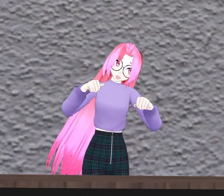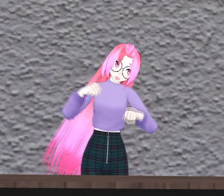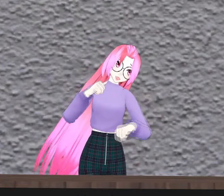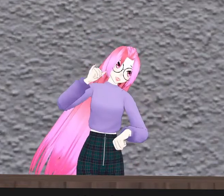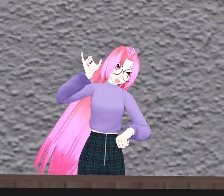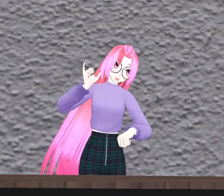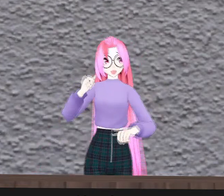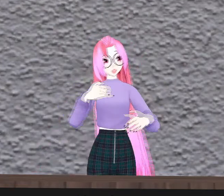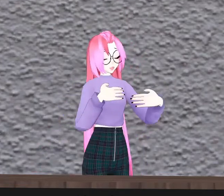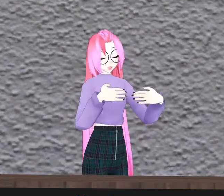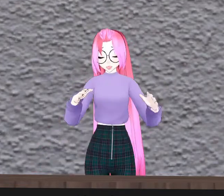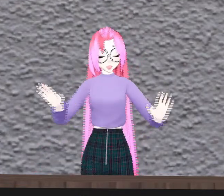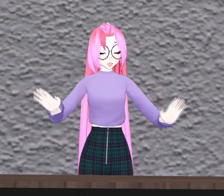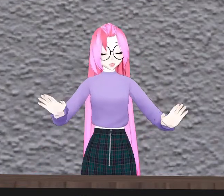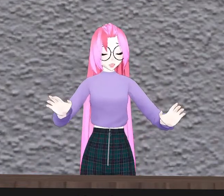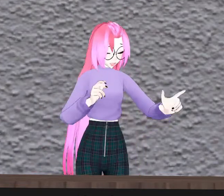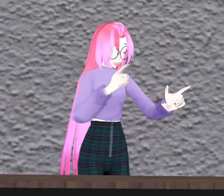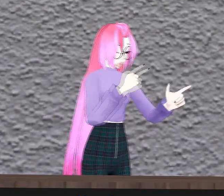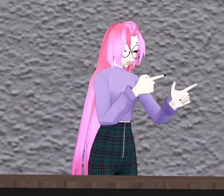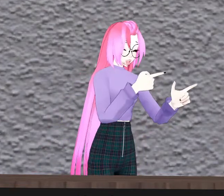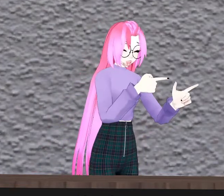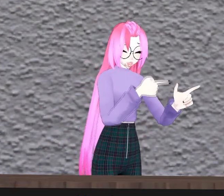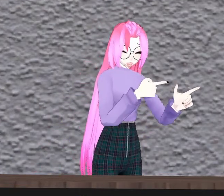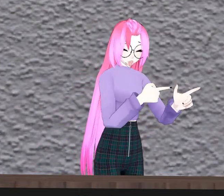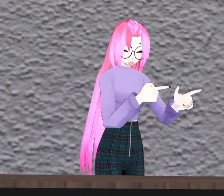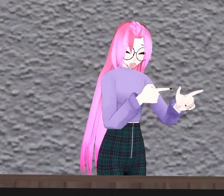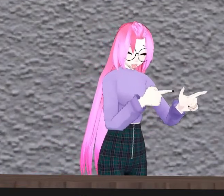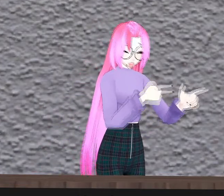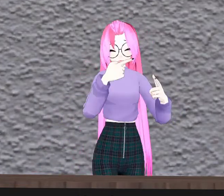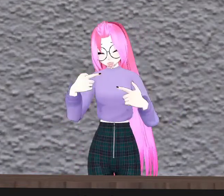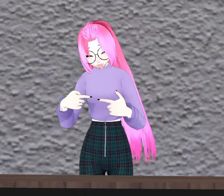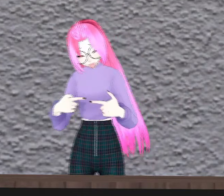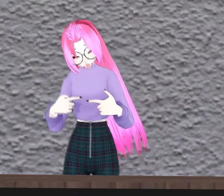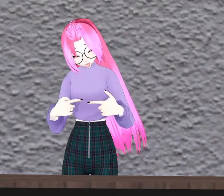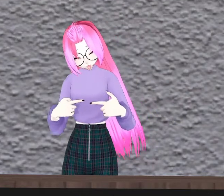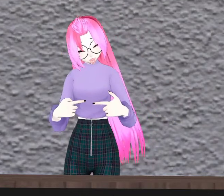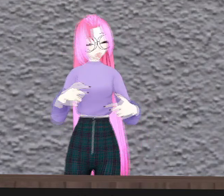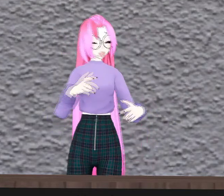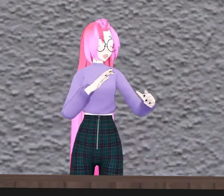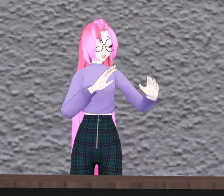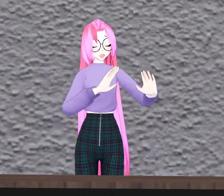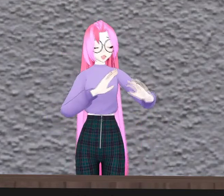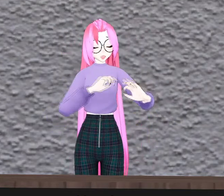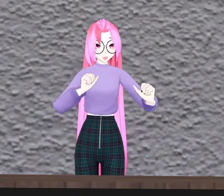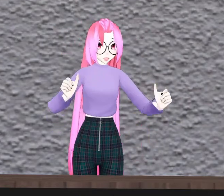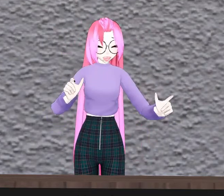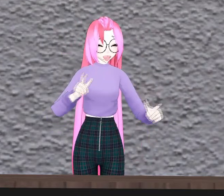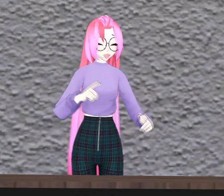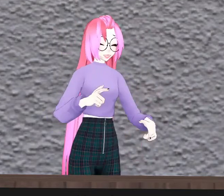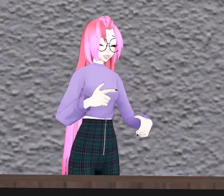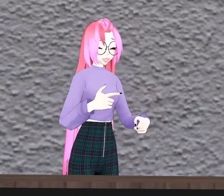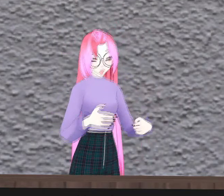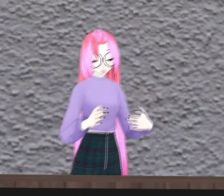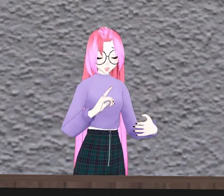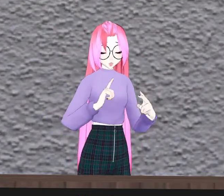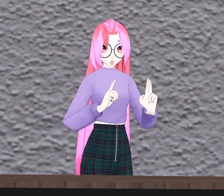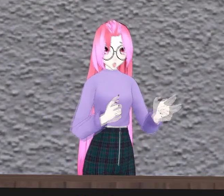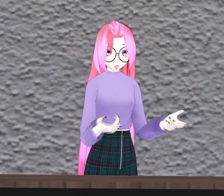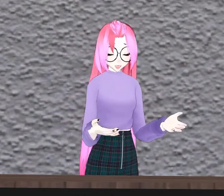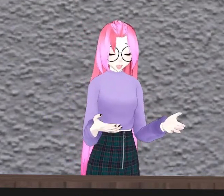hadn't been shopping. They will tell you everything. From the moment they woke up to meeting you. Like, they'll just tell you everything. And I think that's super cool. Like,